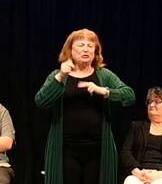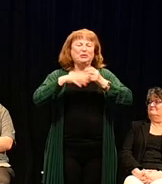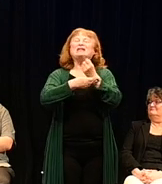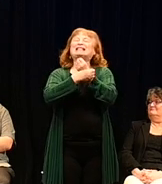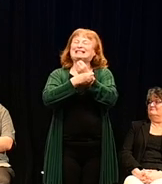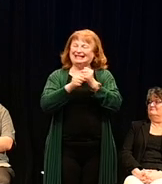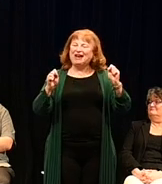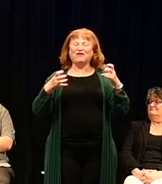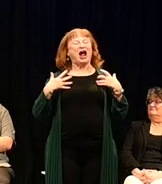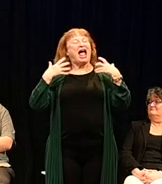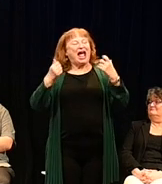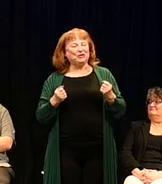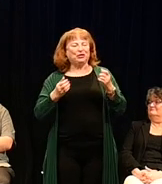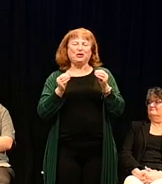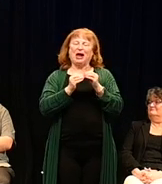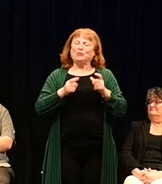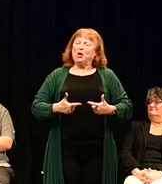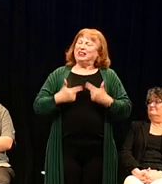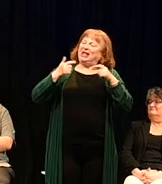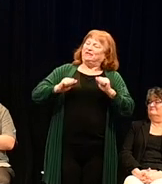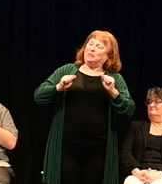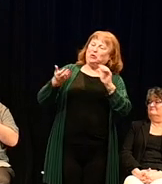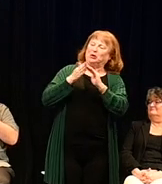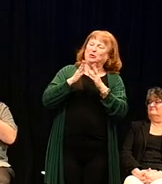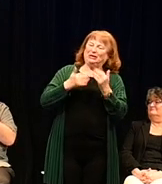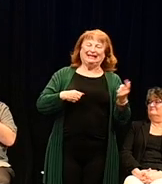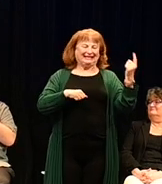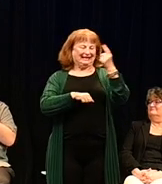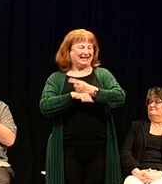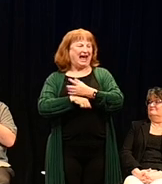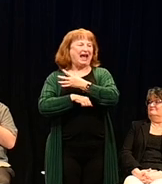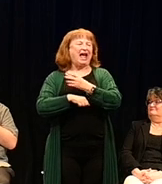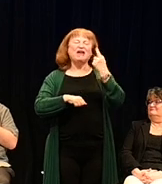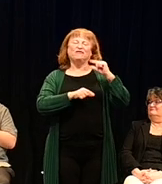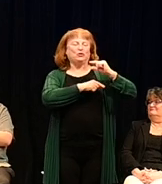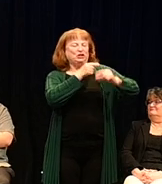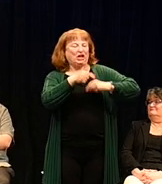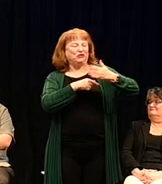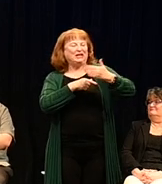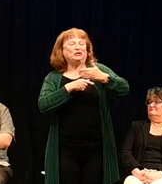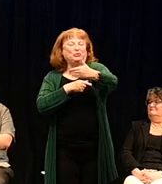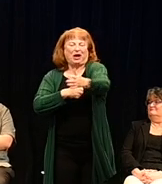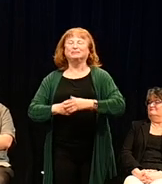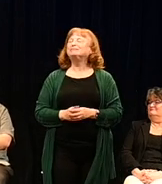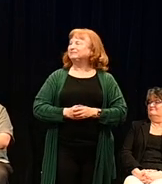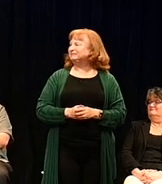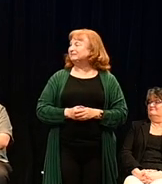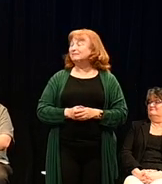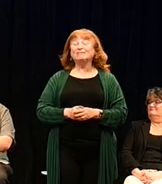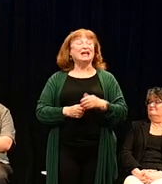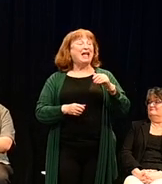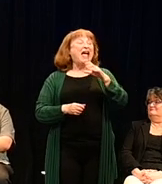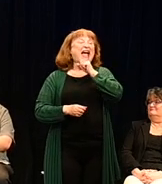safer, healthier, and more livable community today and for generations to come.